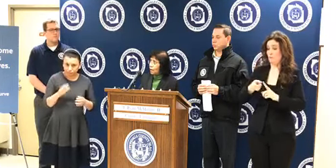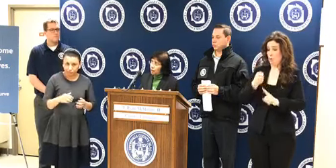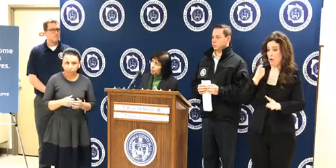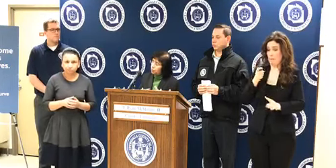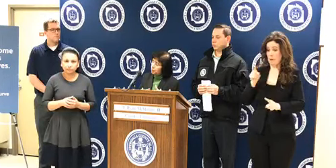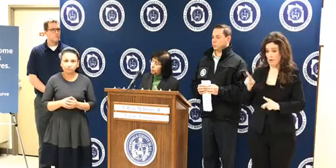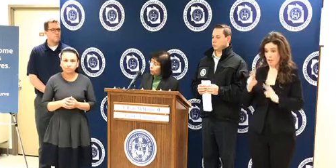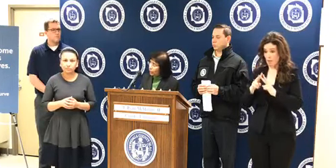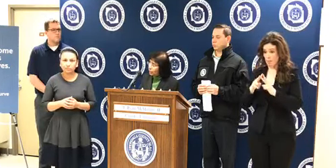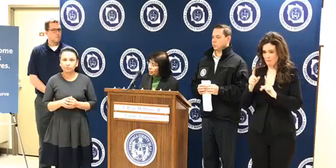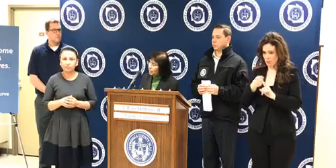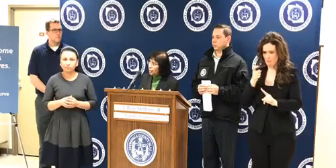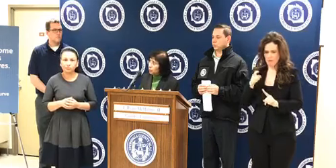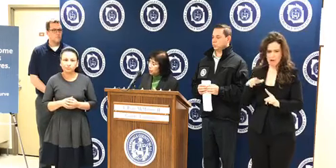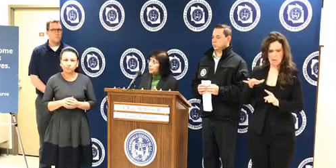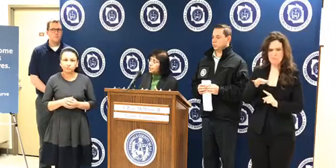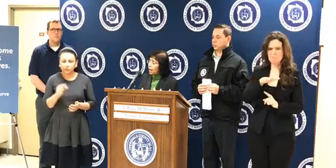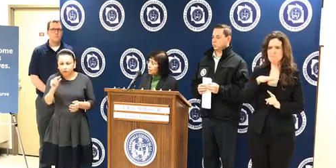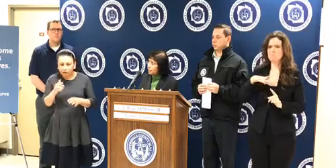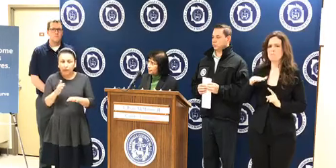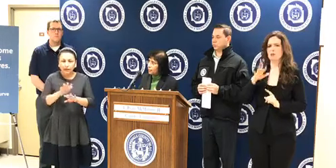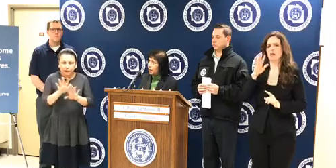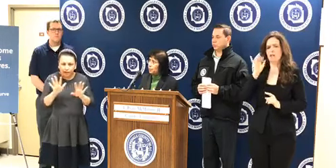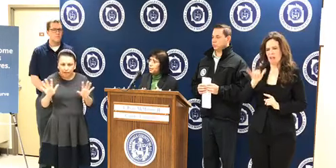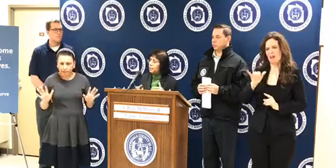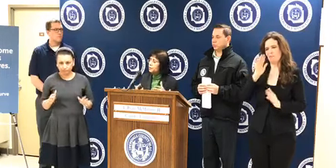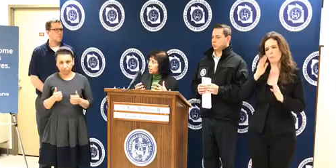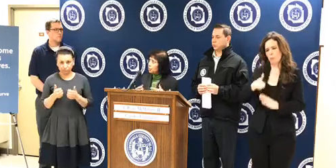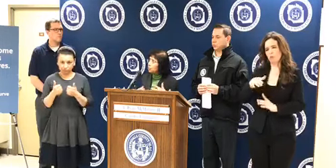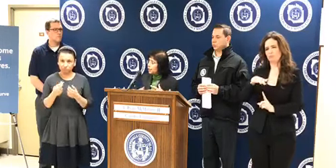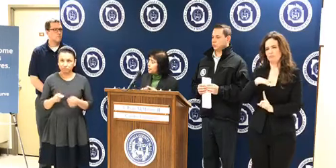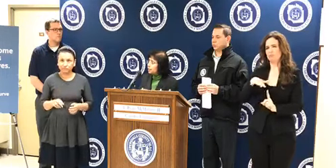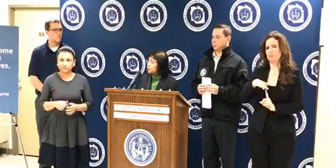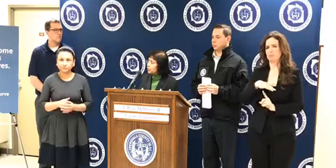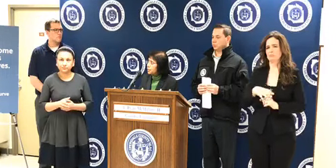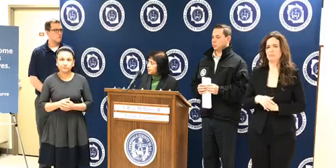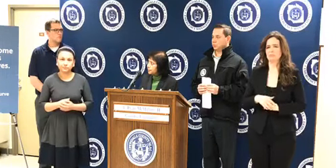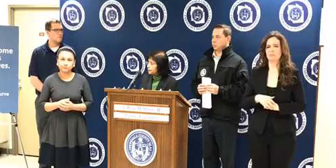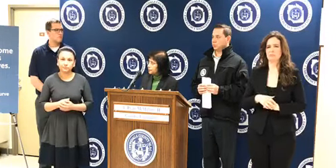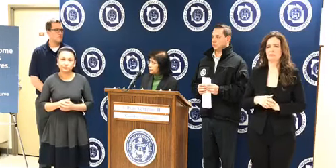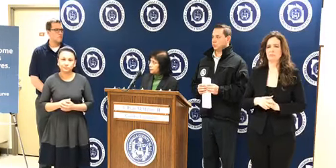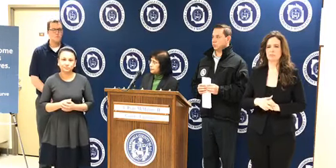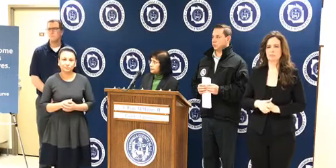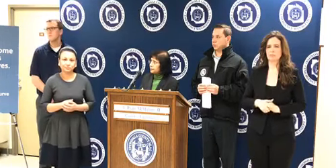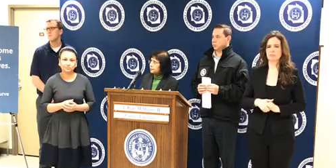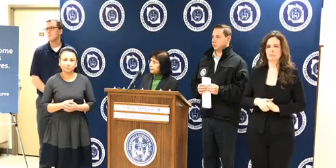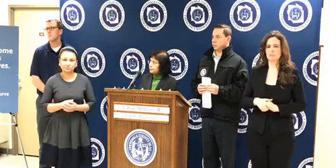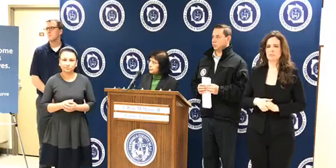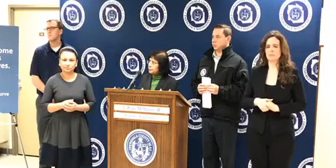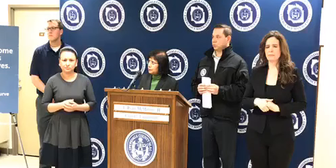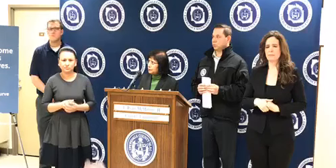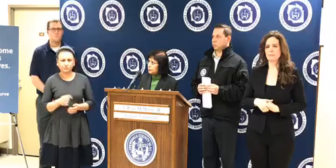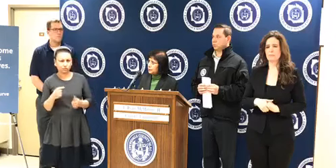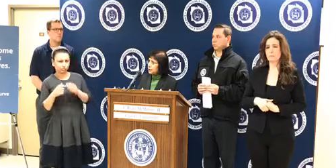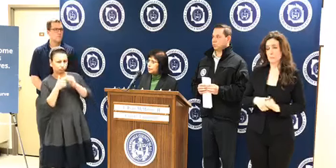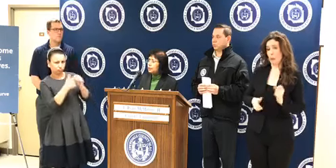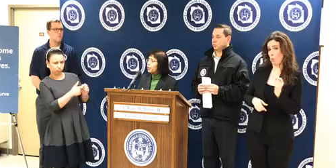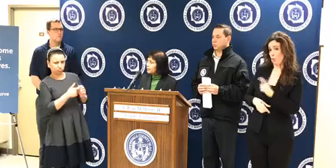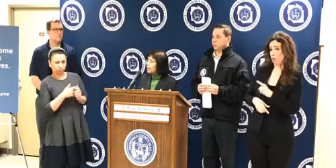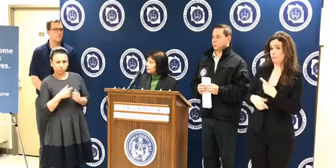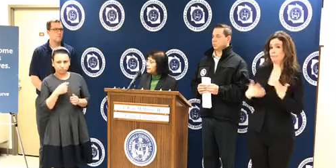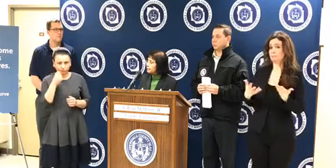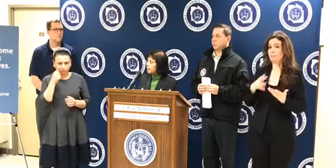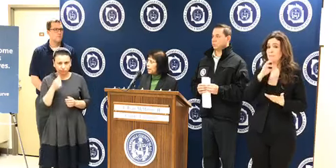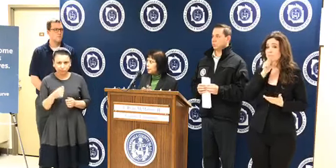on, are these people well, and what were their contacts, and how we can make sure that they're in quarantine. Is he in his 70s also?